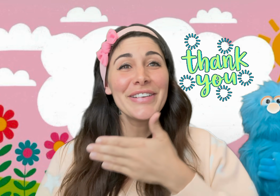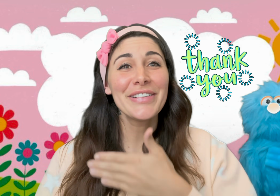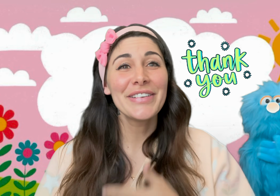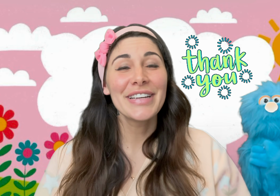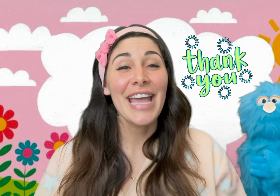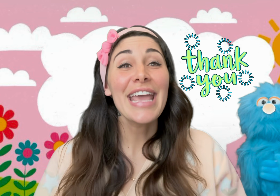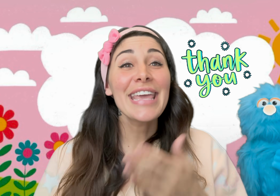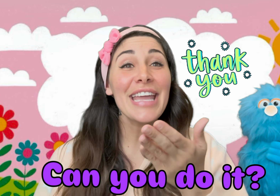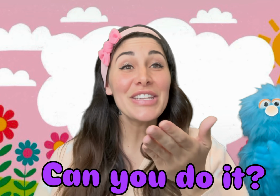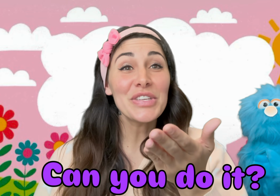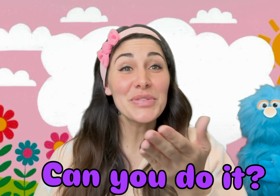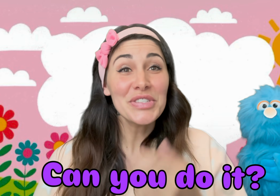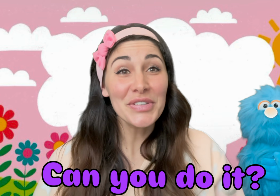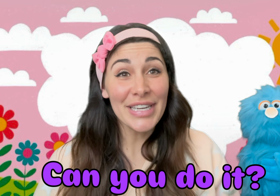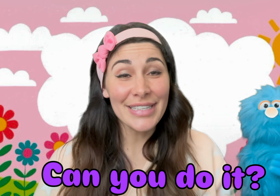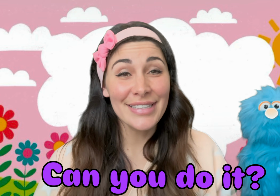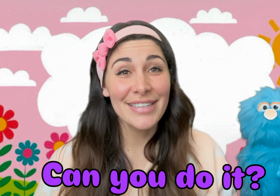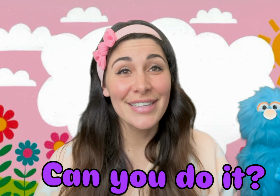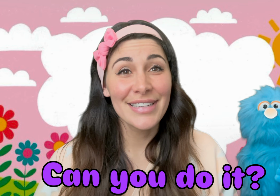you. Can you do it?